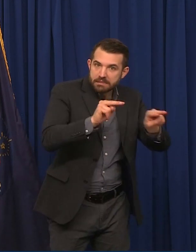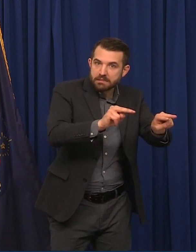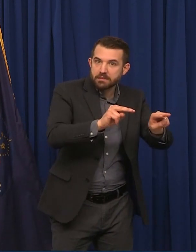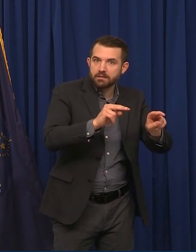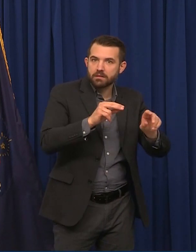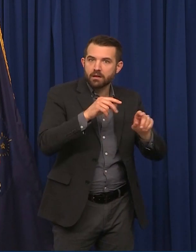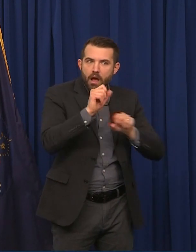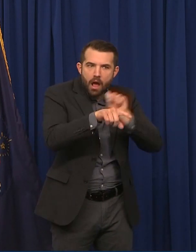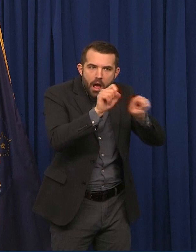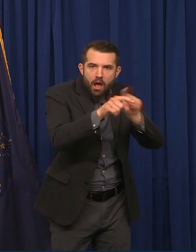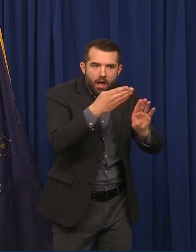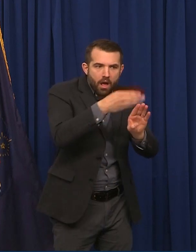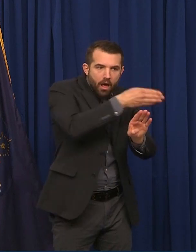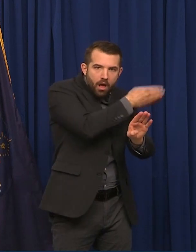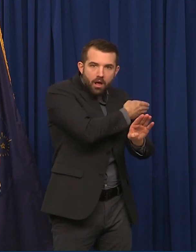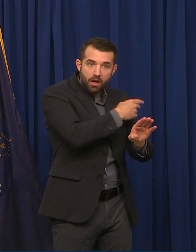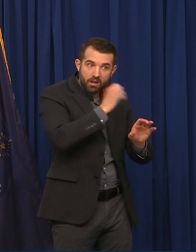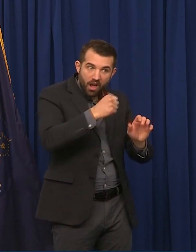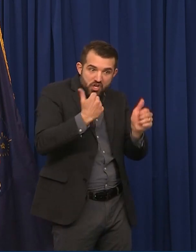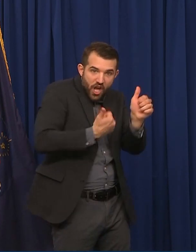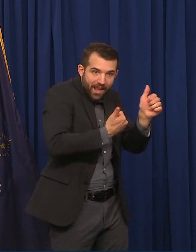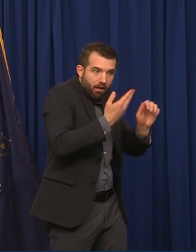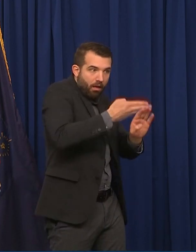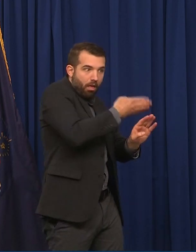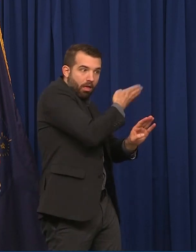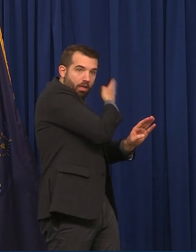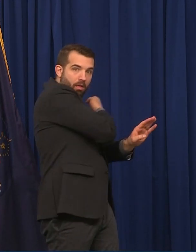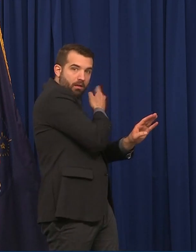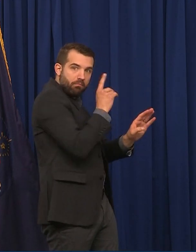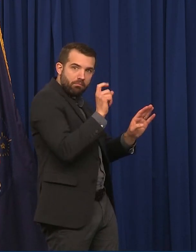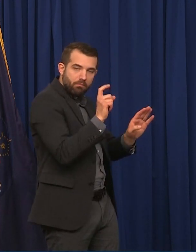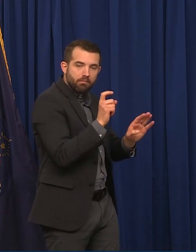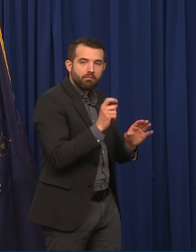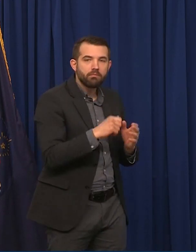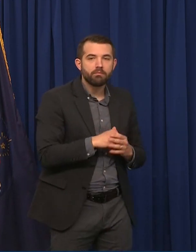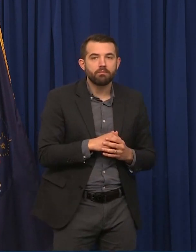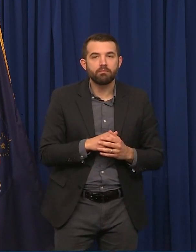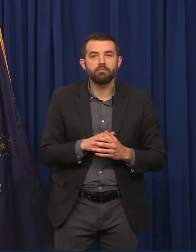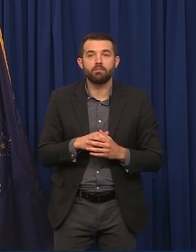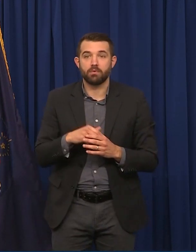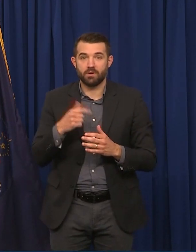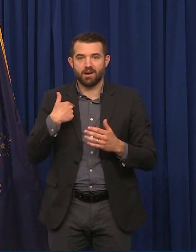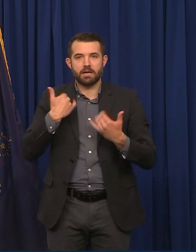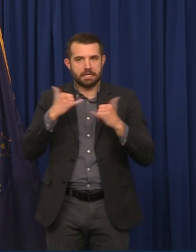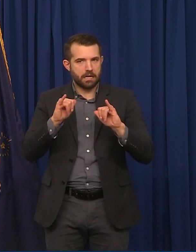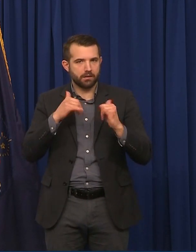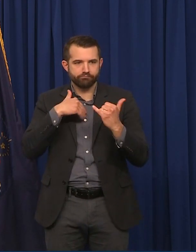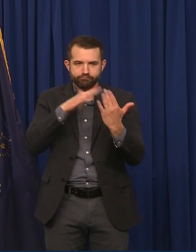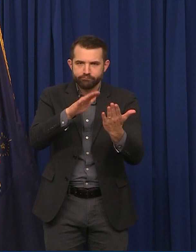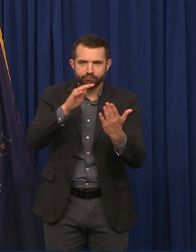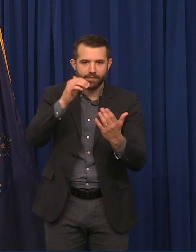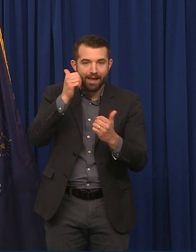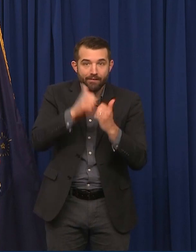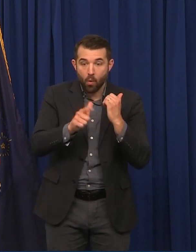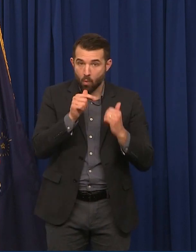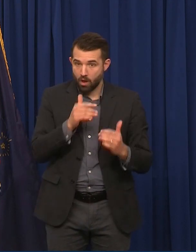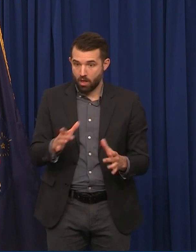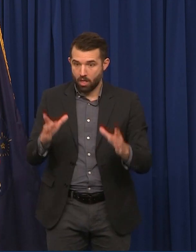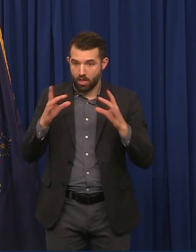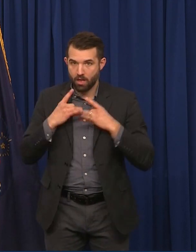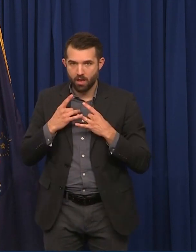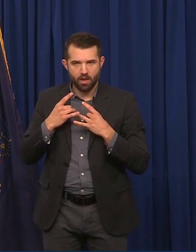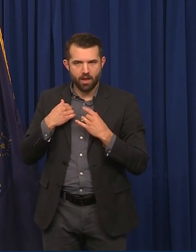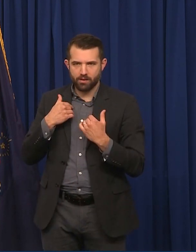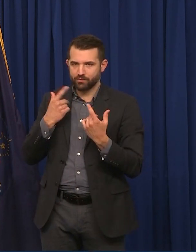closest contact with. The next phase of that is to then reach out to all of those contacts to make sure that those close